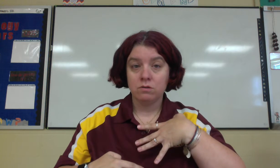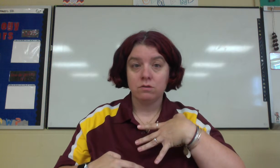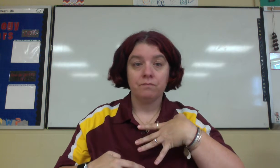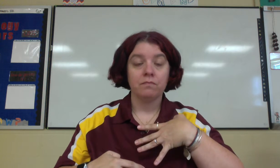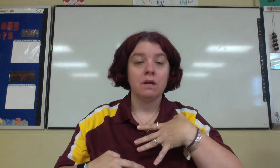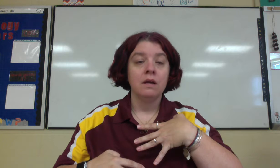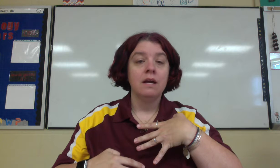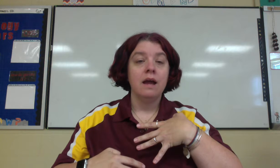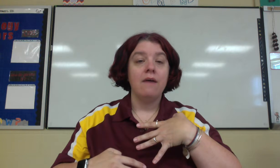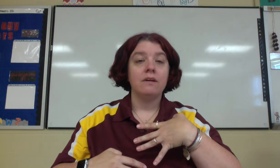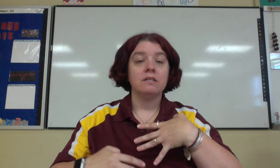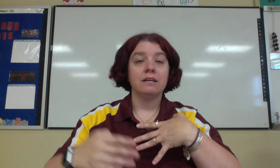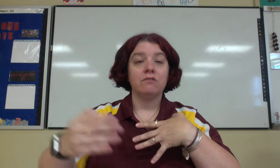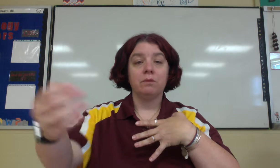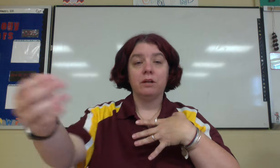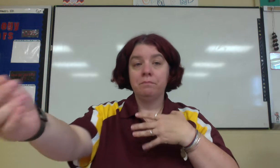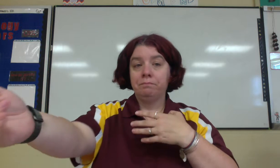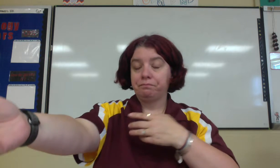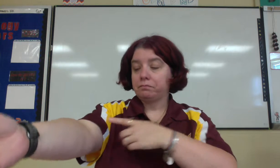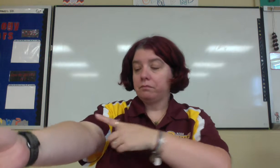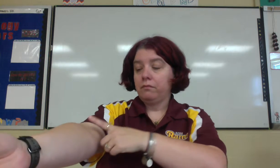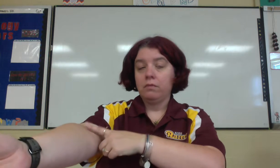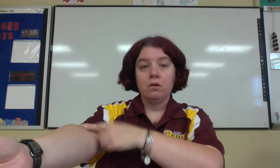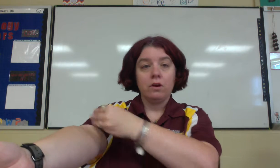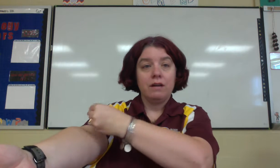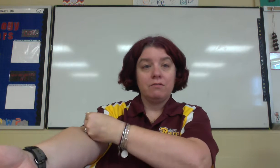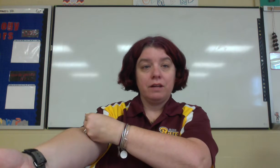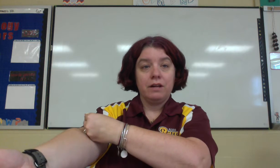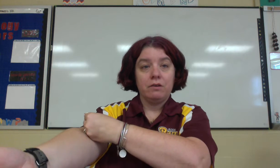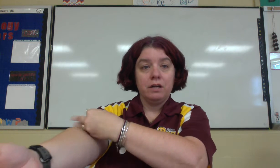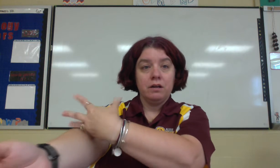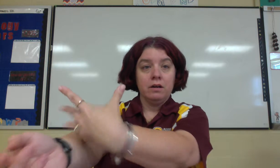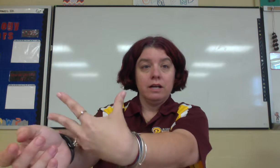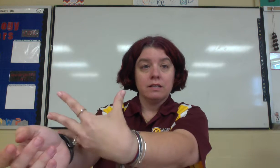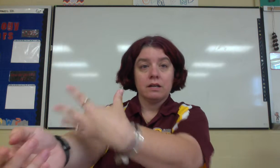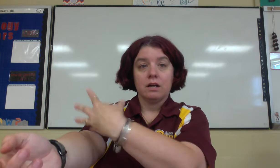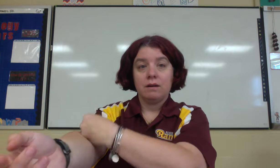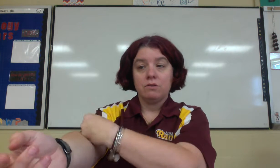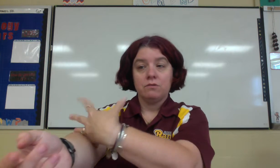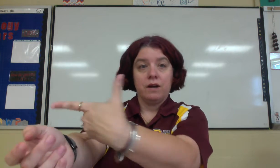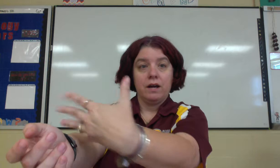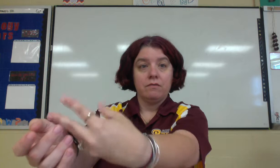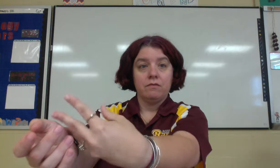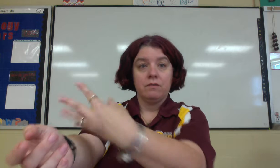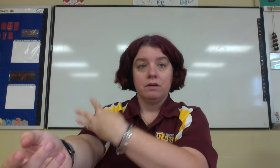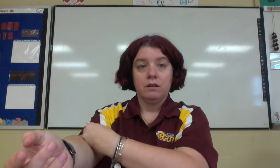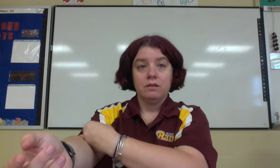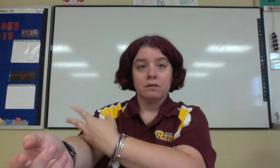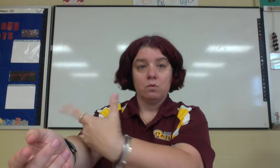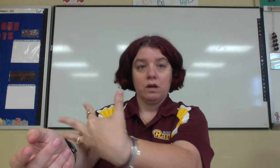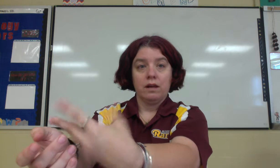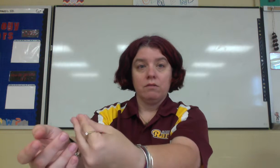and then to give blood and you're going to have flat out here and it's going to come out to a five it's going to wiggle out